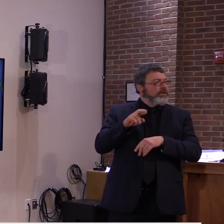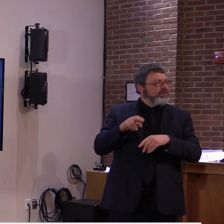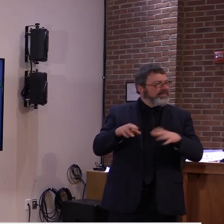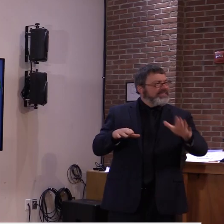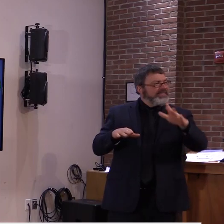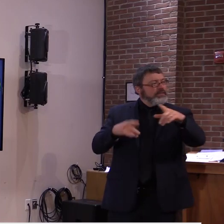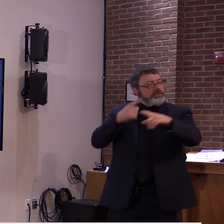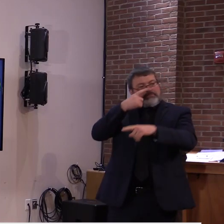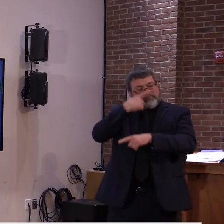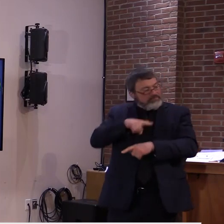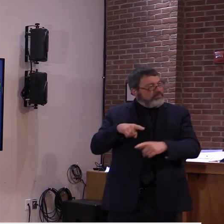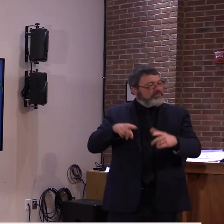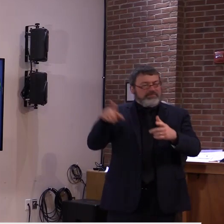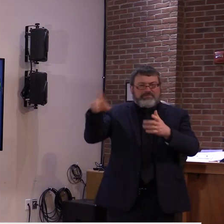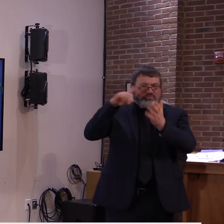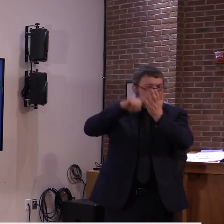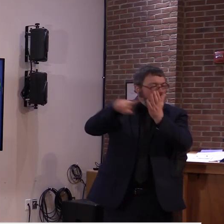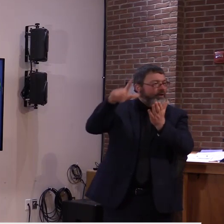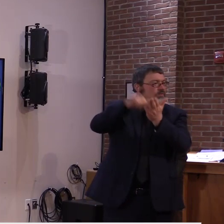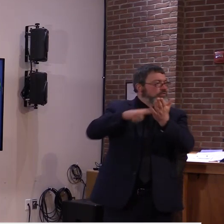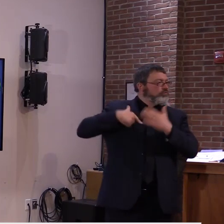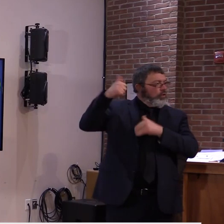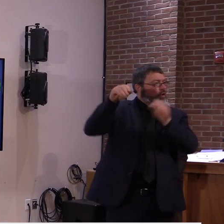anything of new hires.